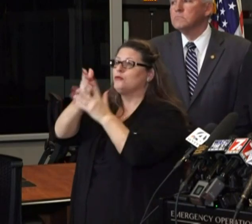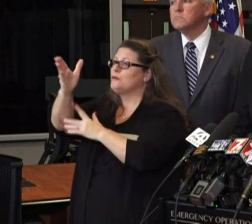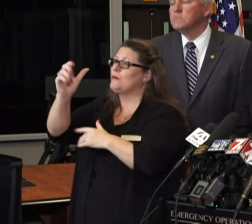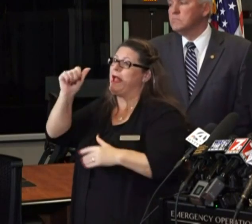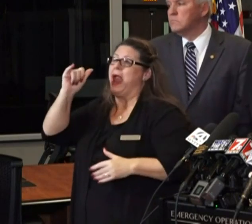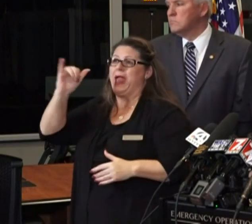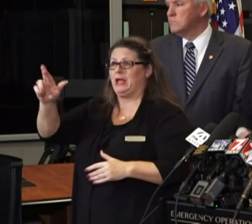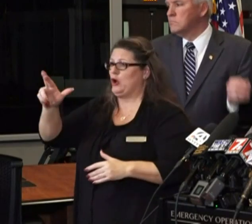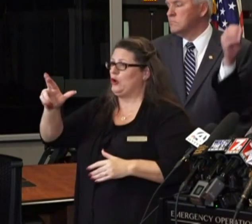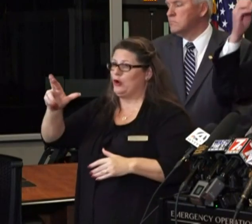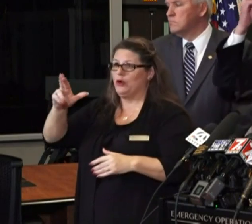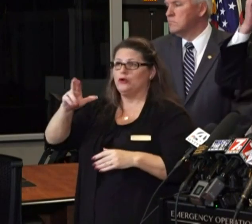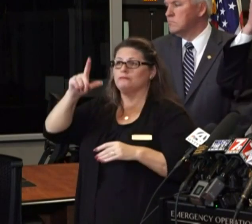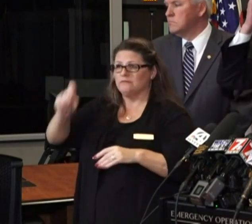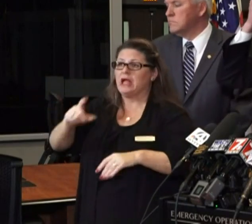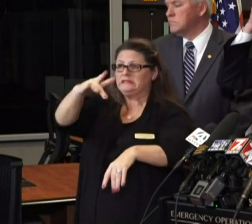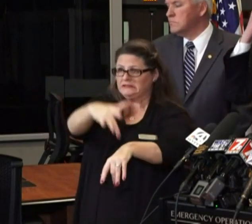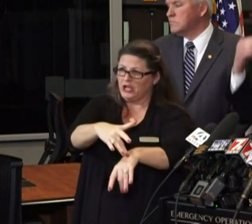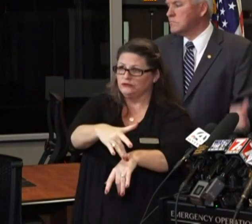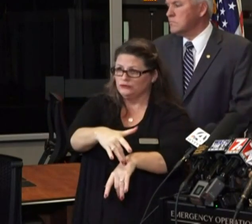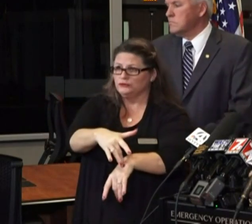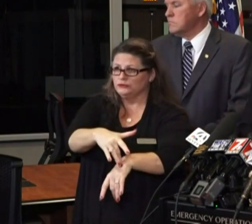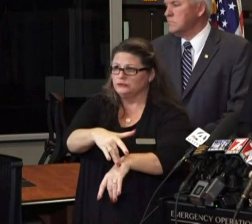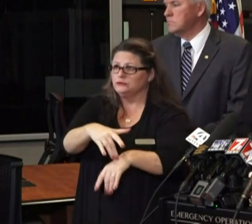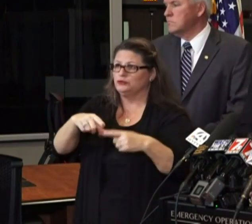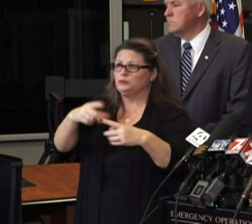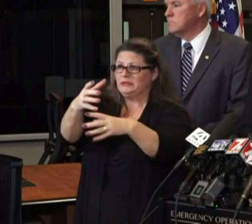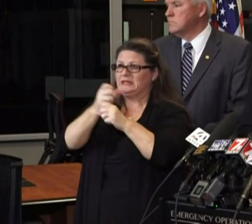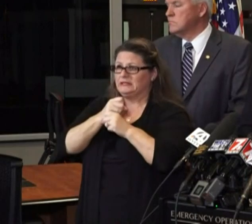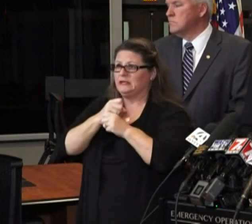person in Kershaw,